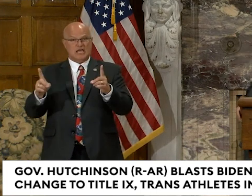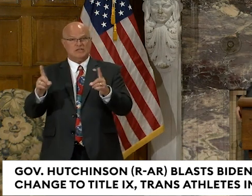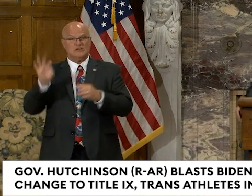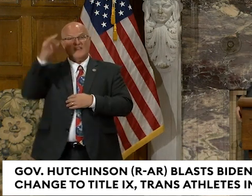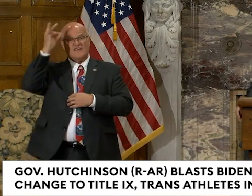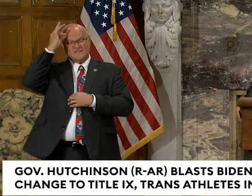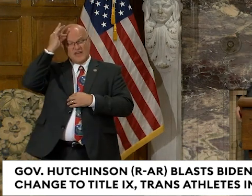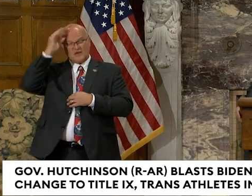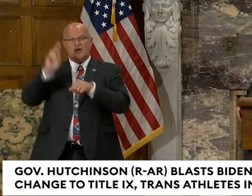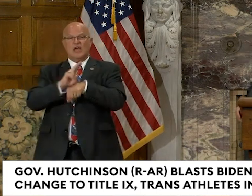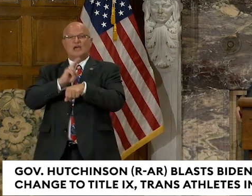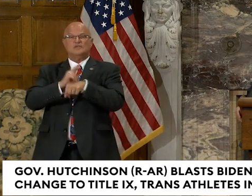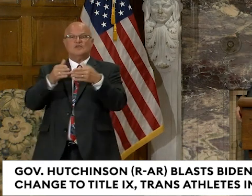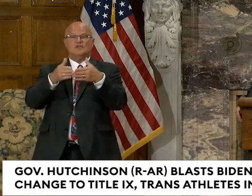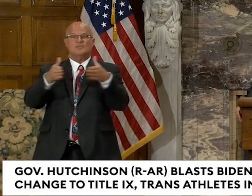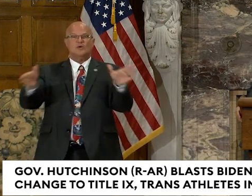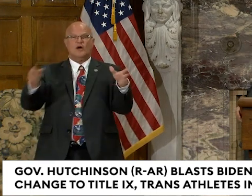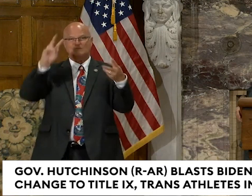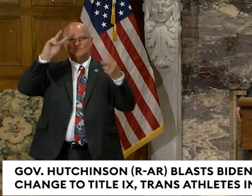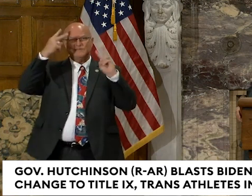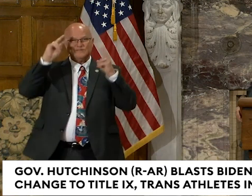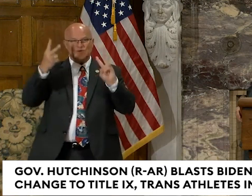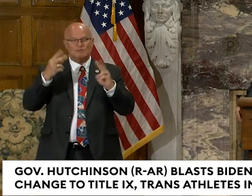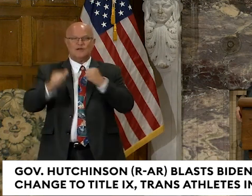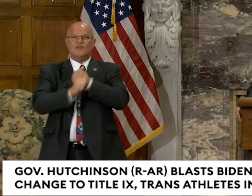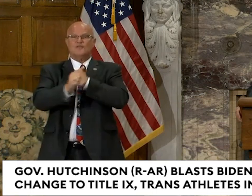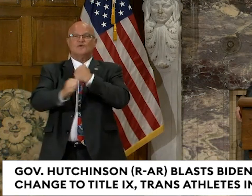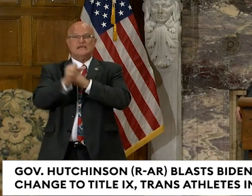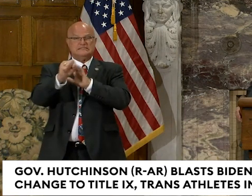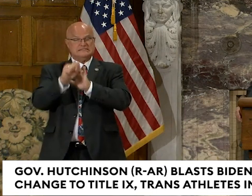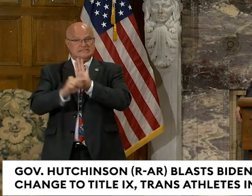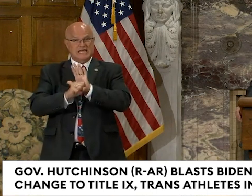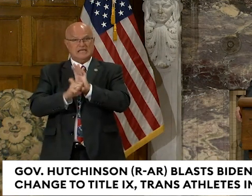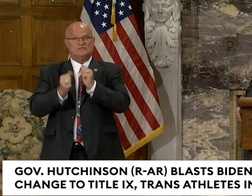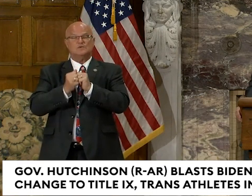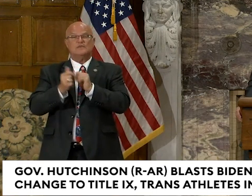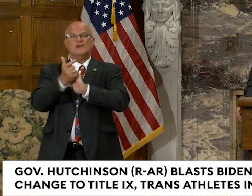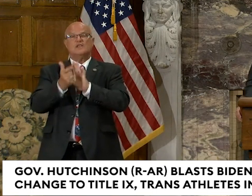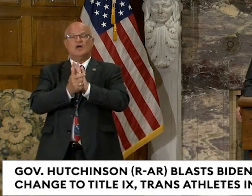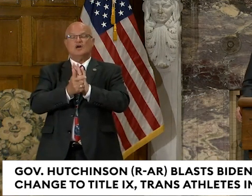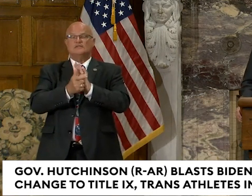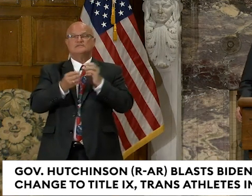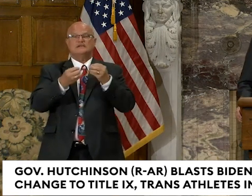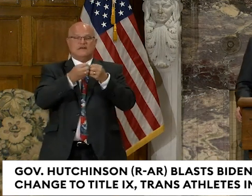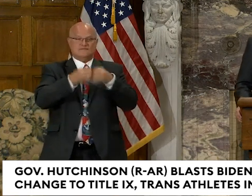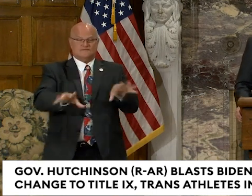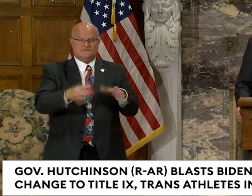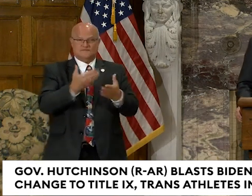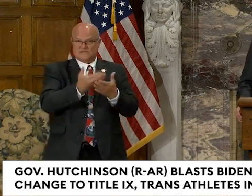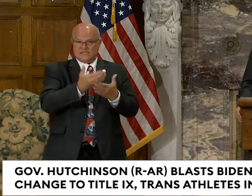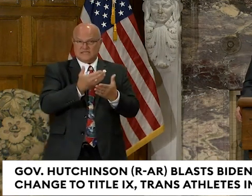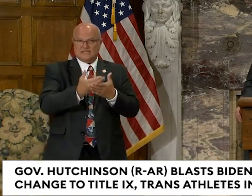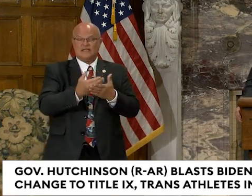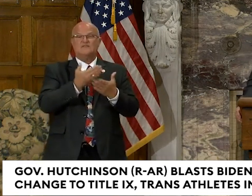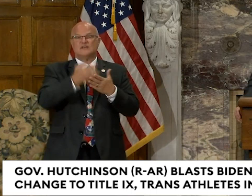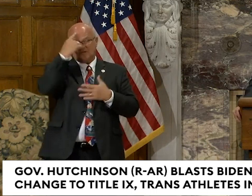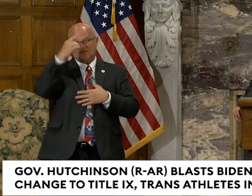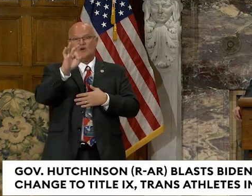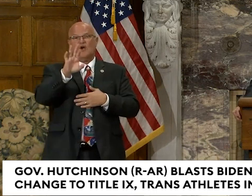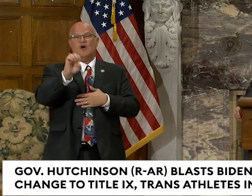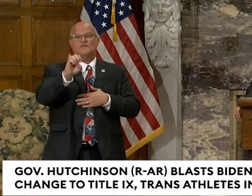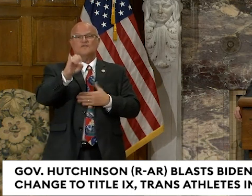federal department, has used their broad misinterpretation to threaten states with the loss of federal funding, including funding for